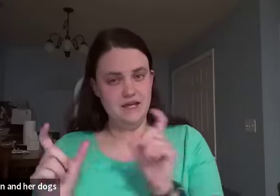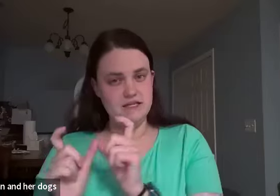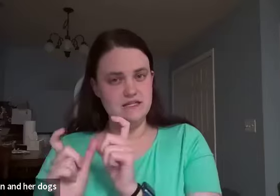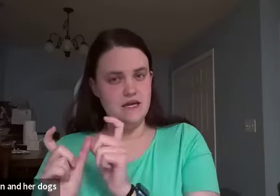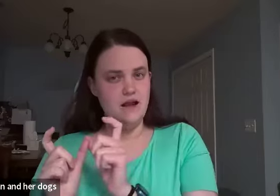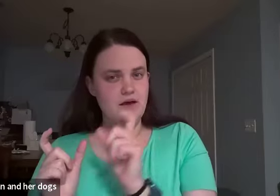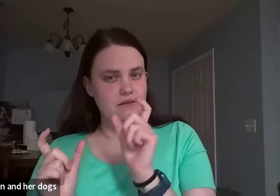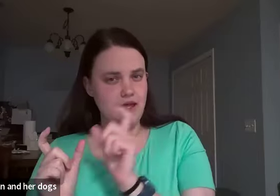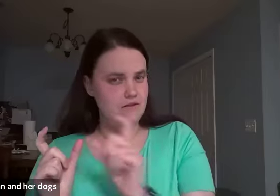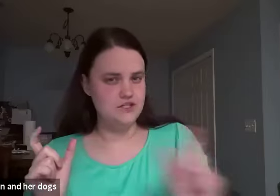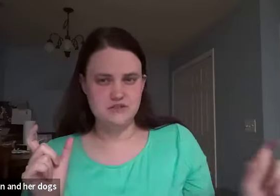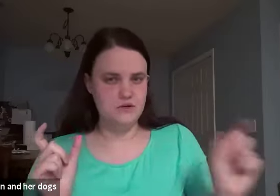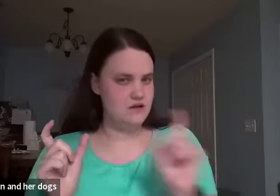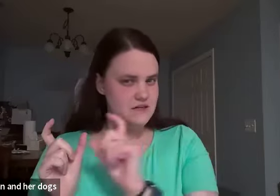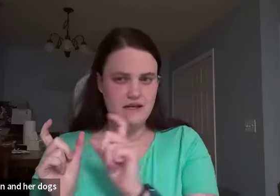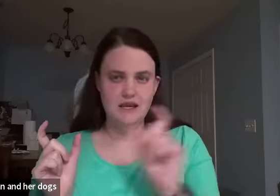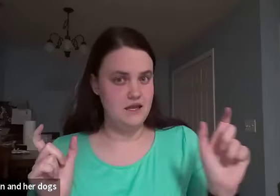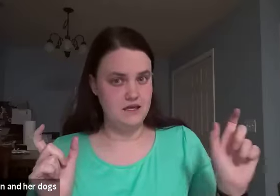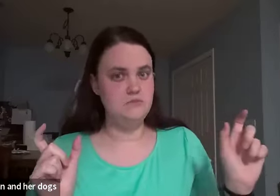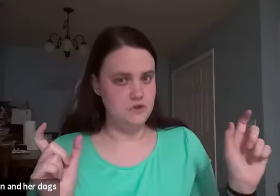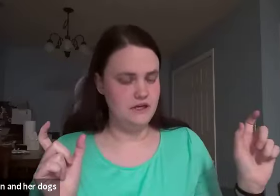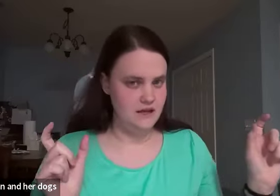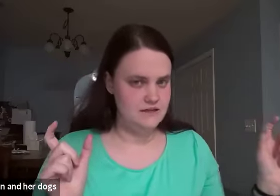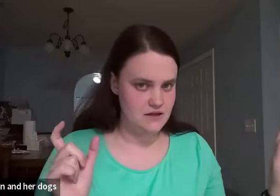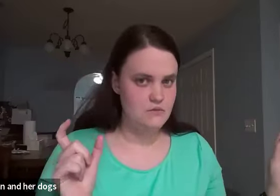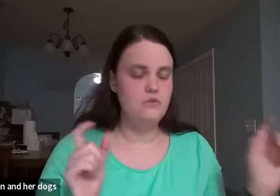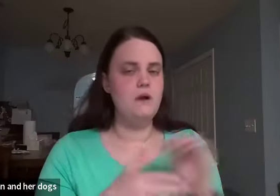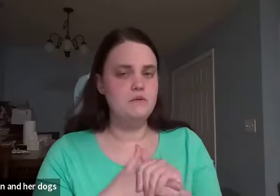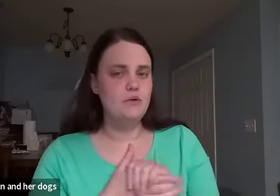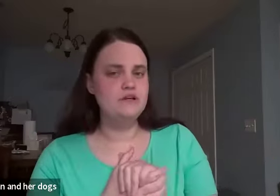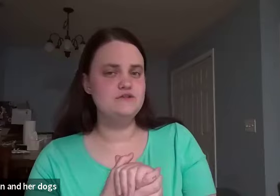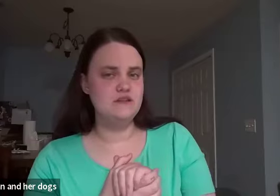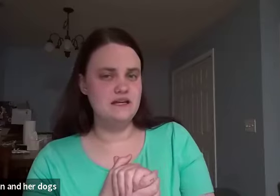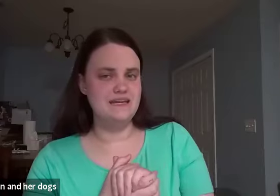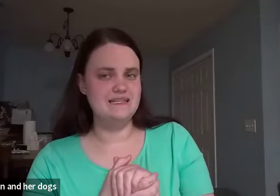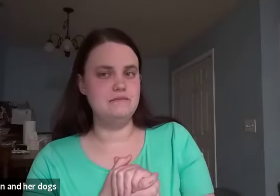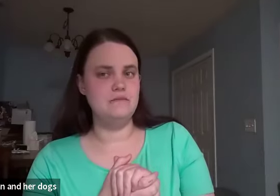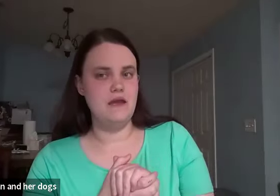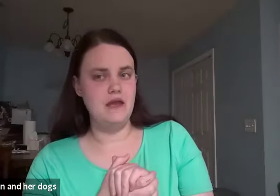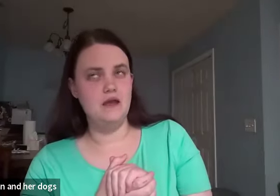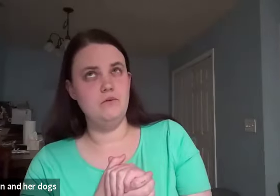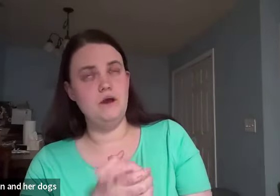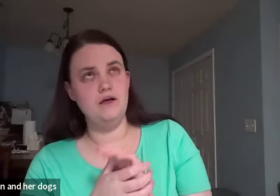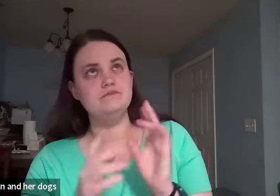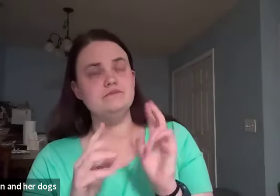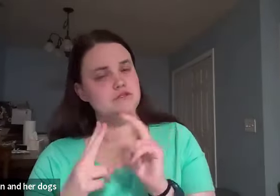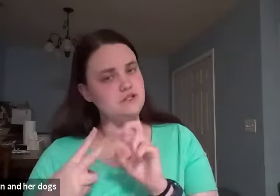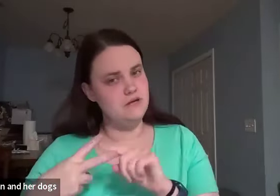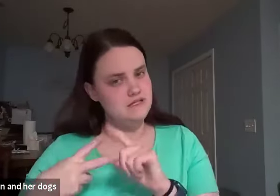again, like I said, English, we're not signing. I am learning ASL. The way we're going to sign it is, well, there's two ways